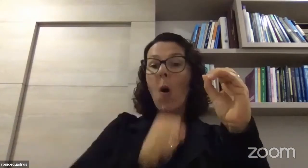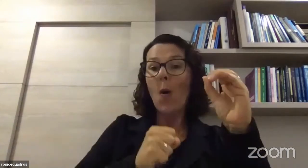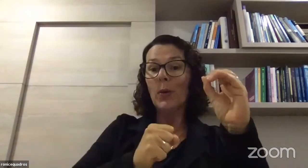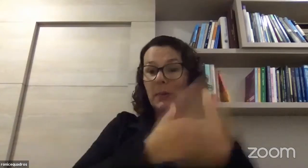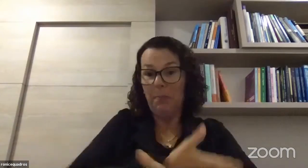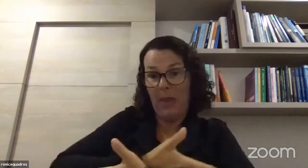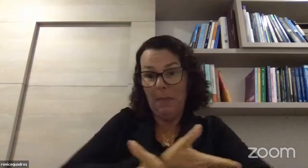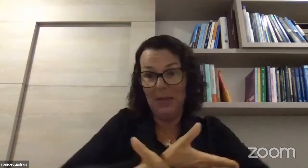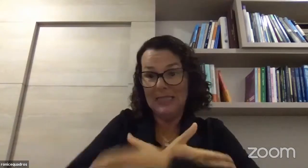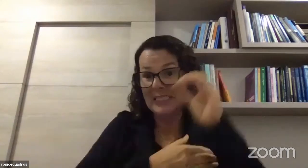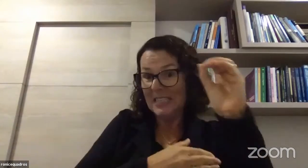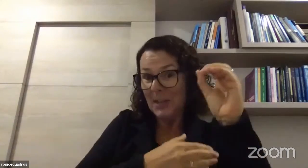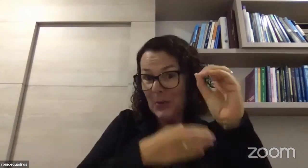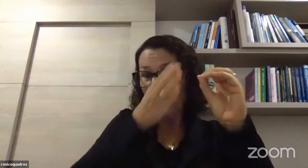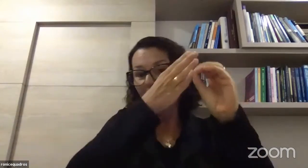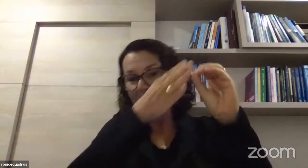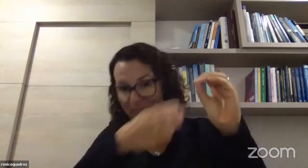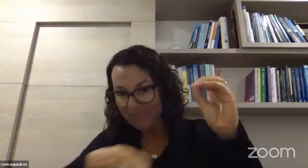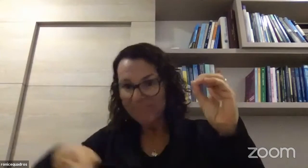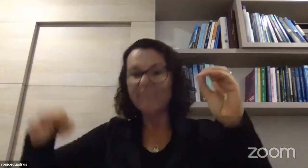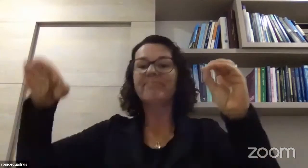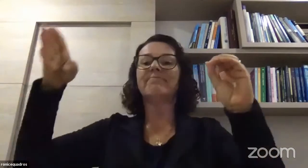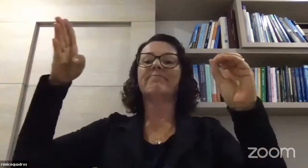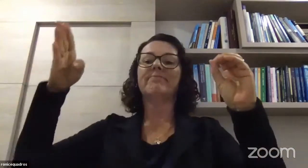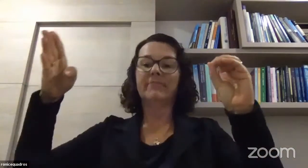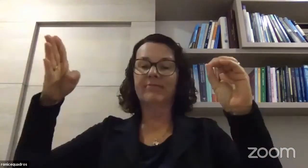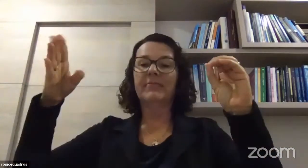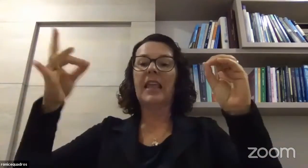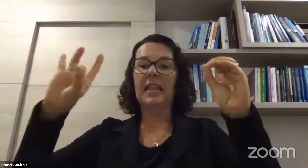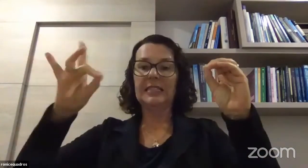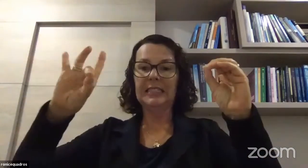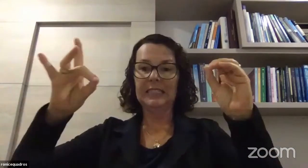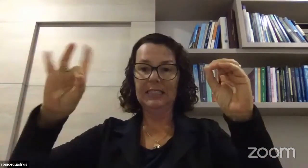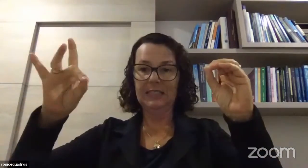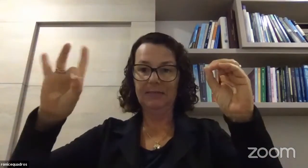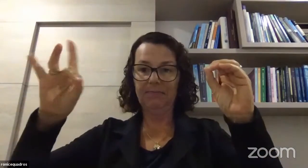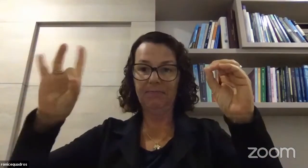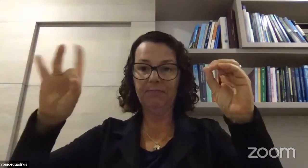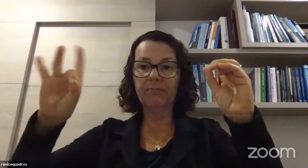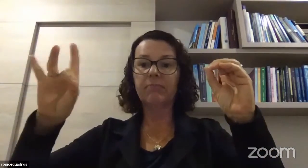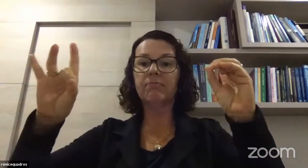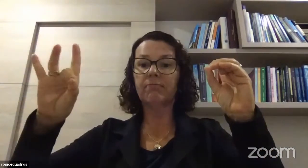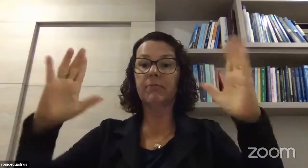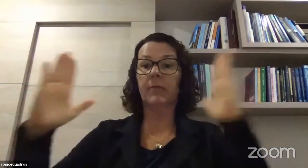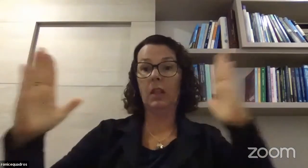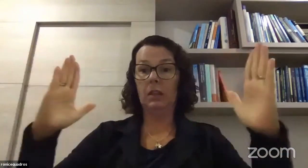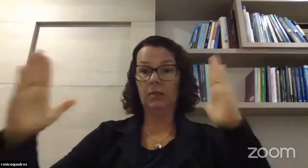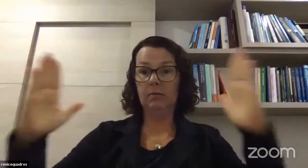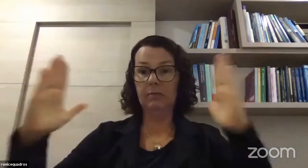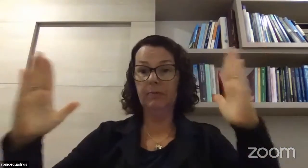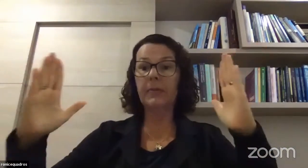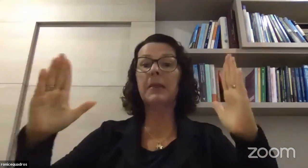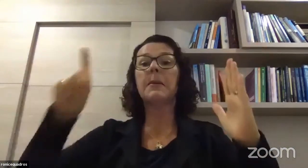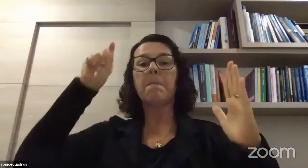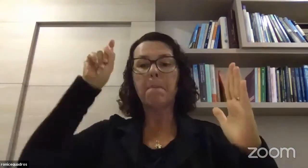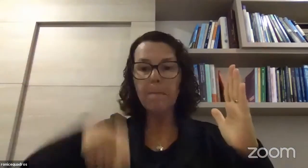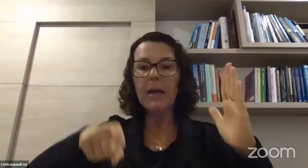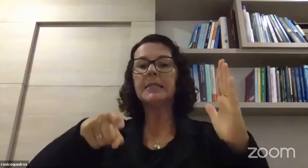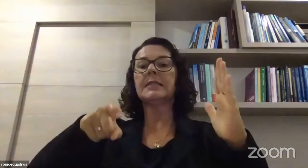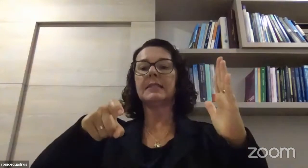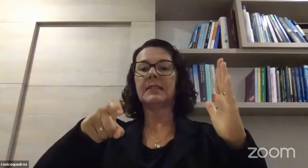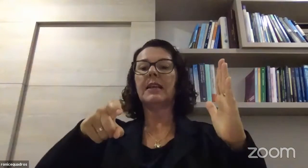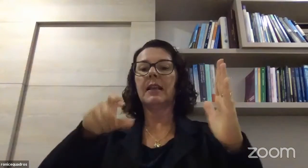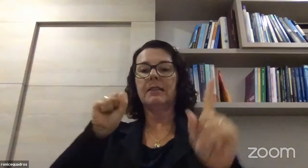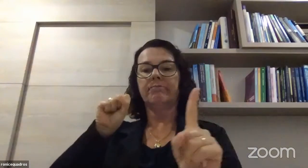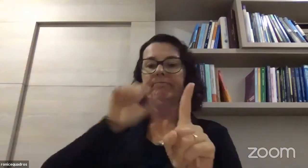education. And this starts from babies, so 0 to 18 years